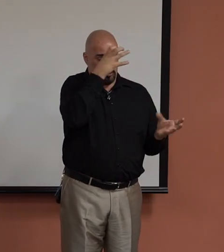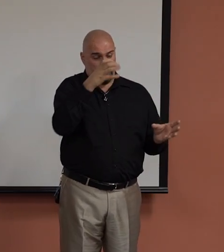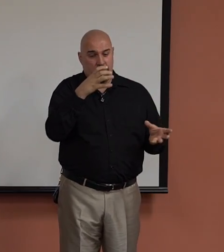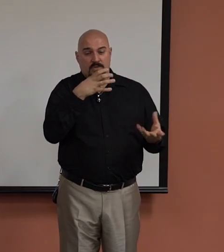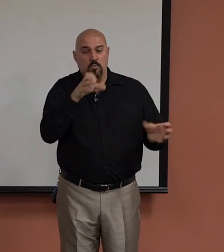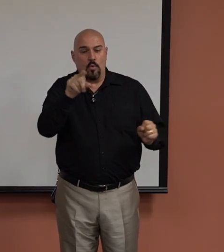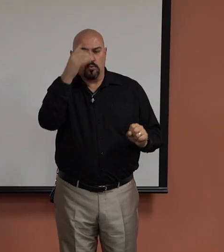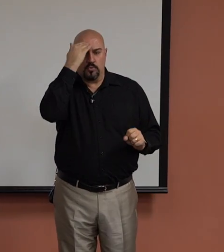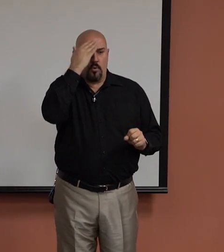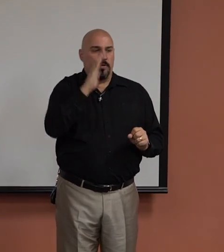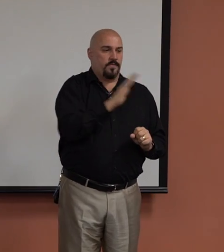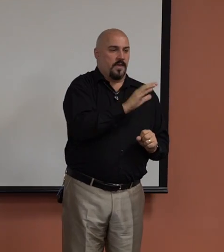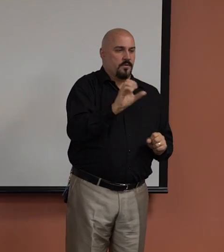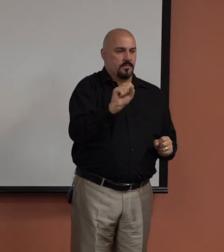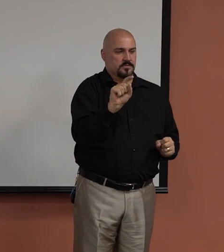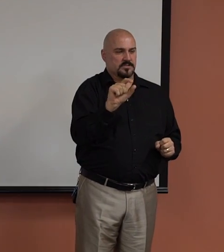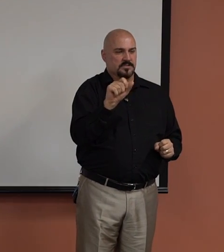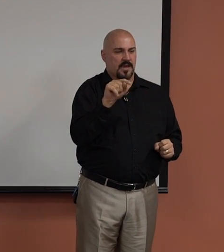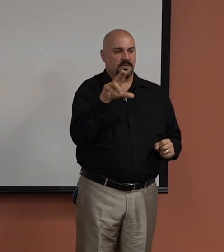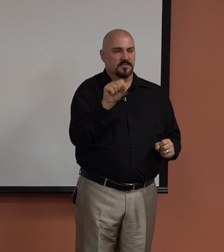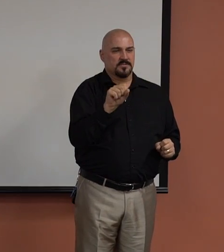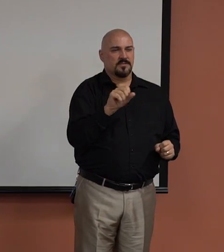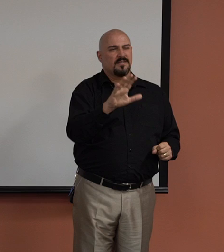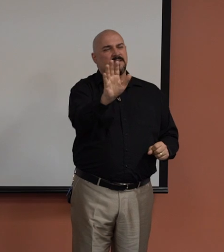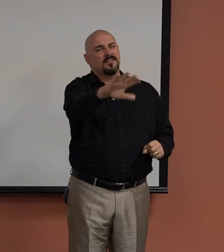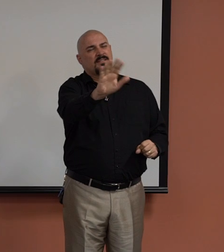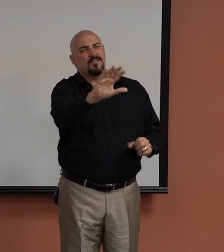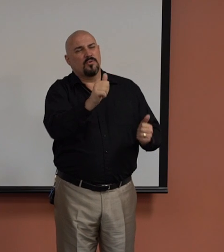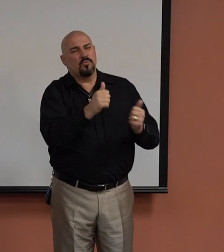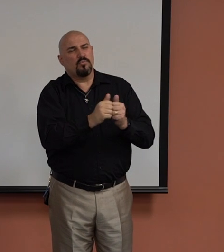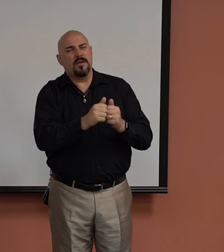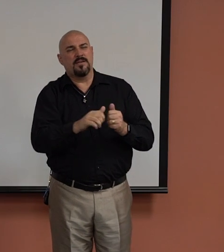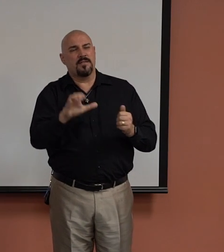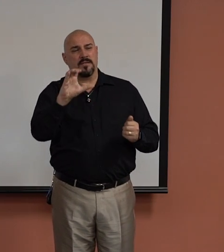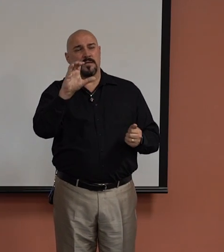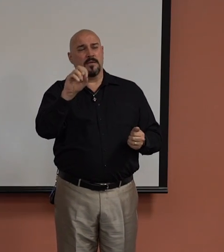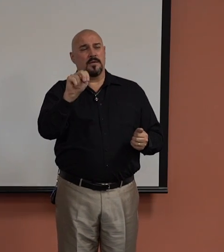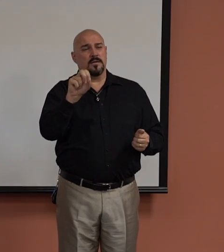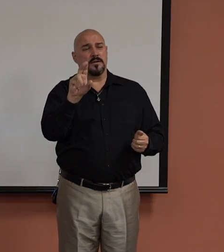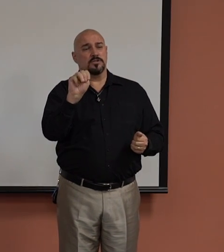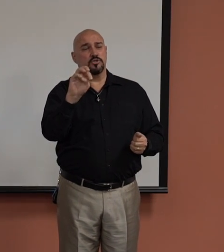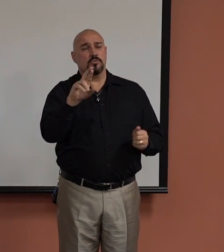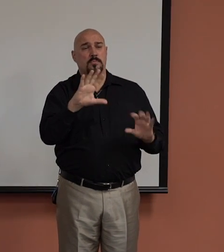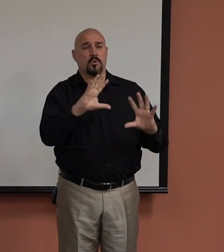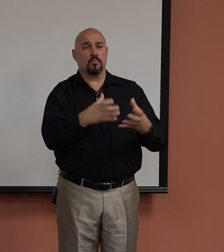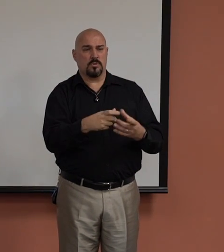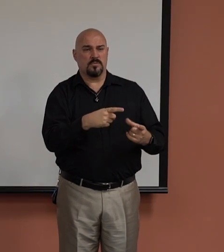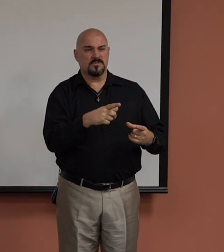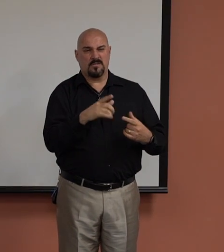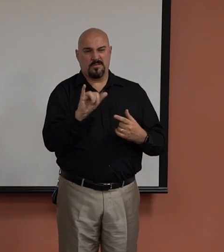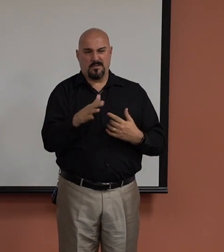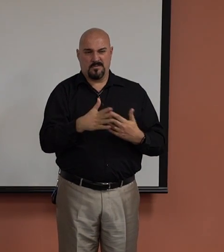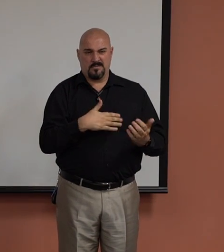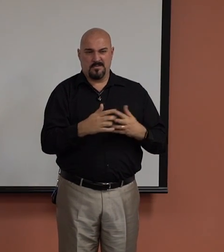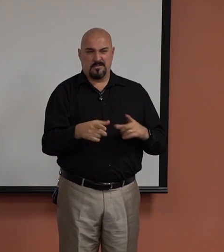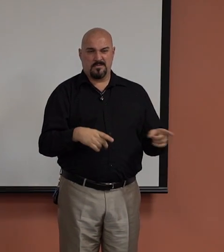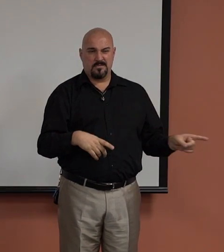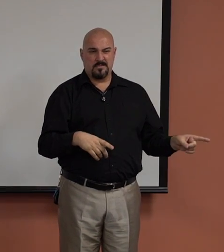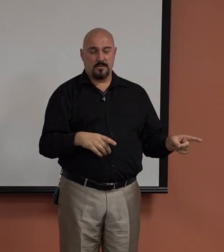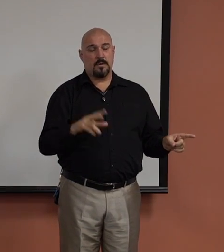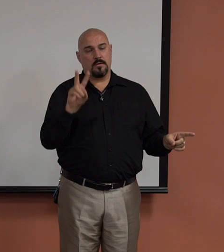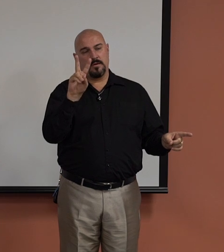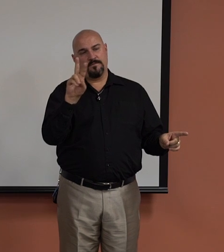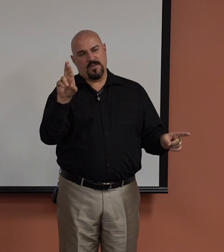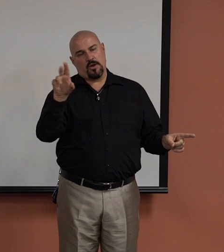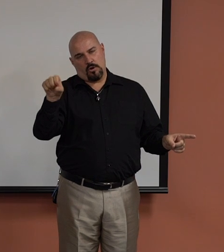consumer groups, it won't matter. With VR, obviously, they're gonna have to be able to, you know, show that they can